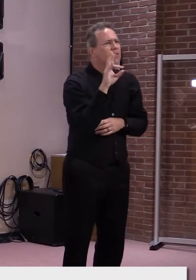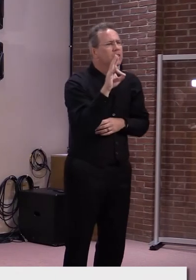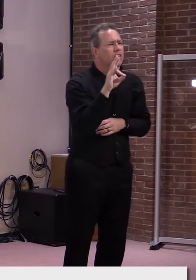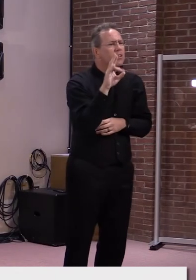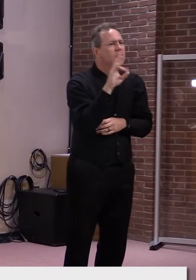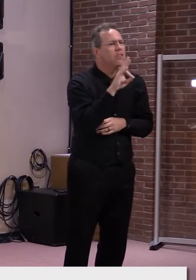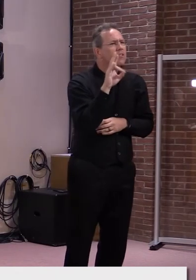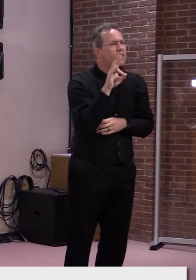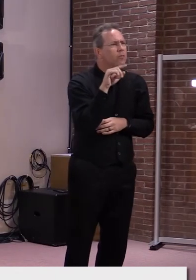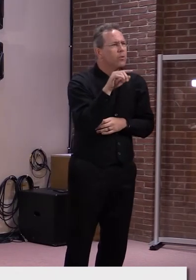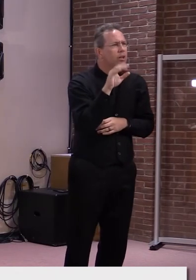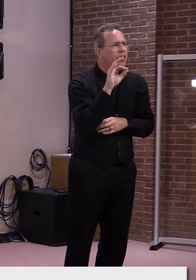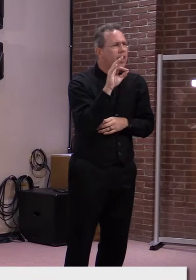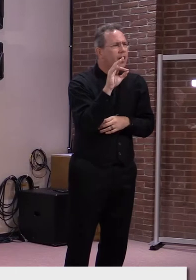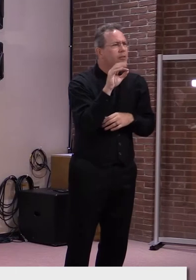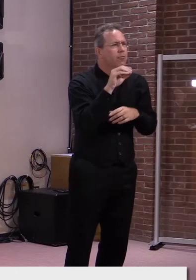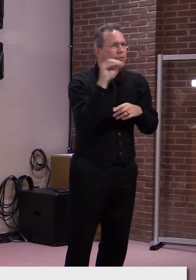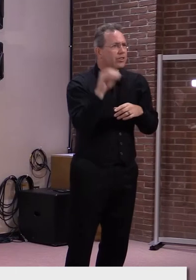least one dose, that's